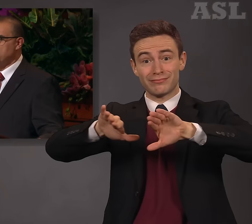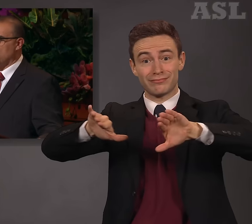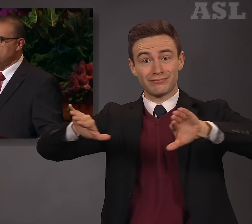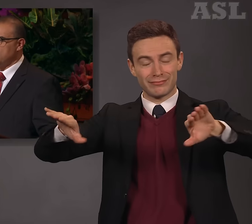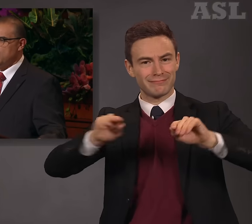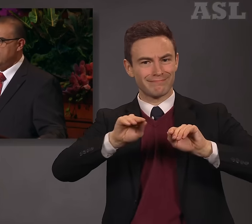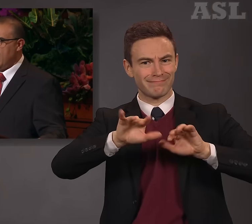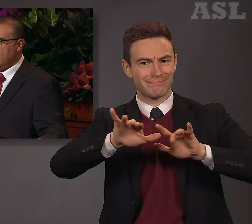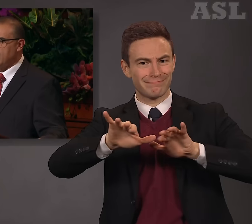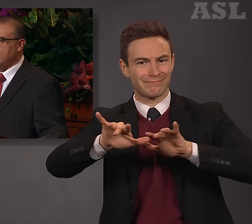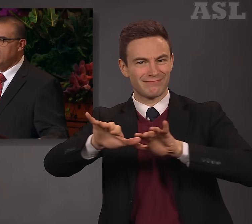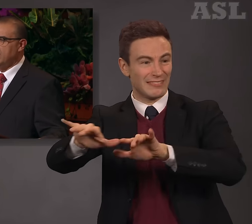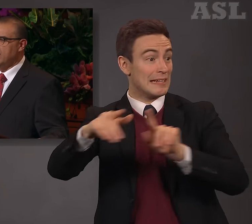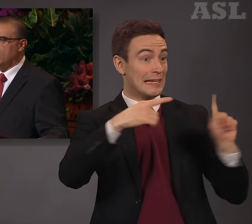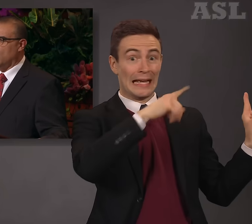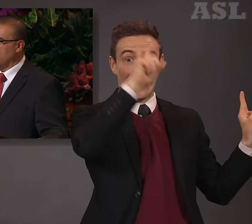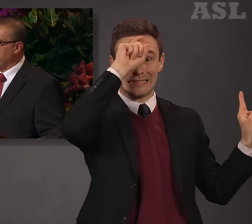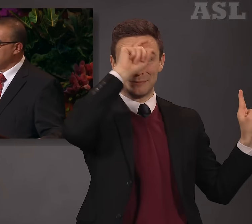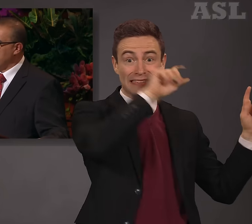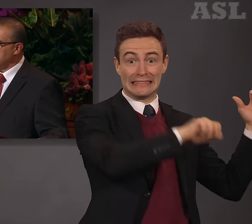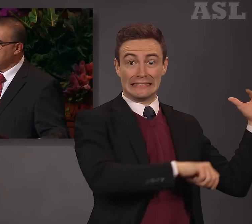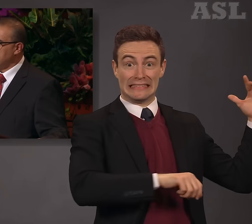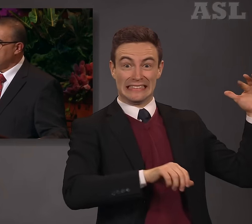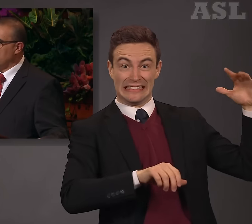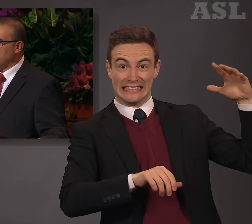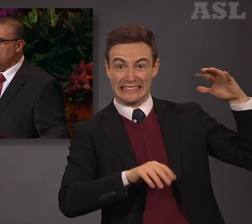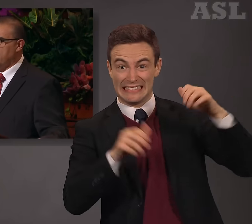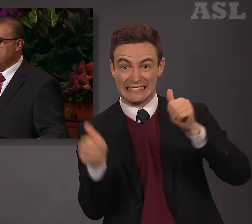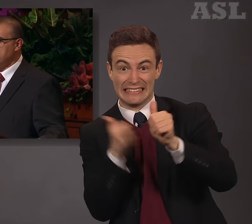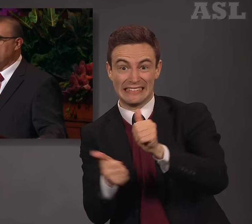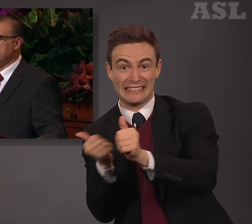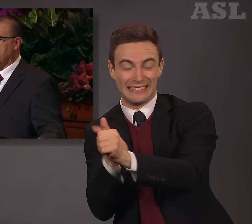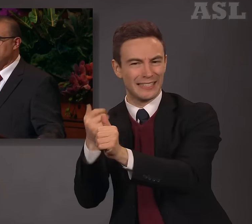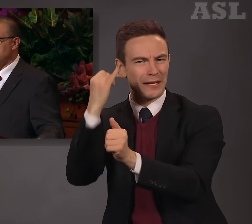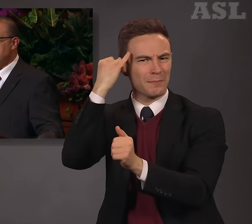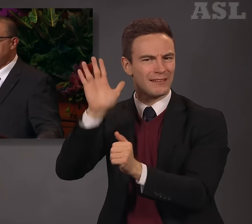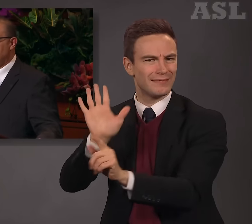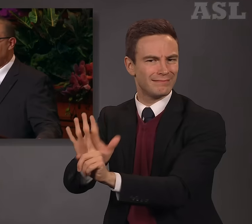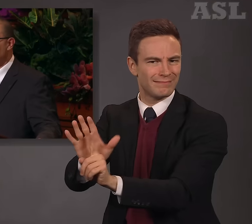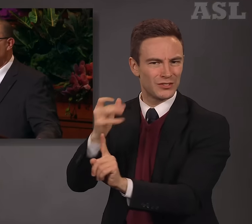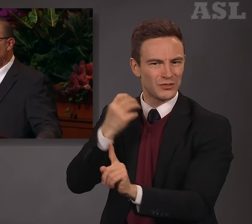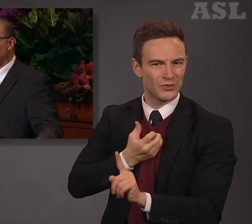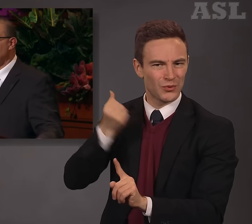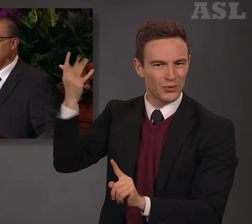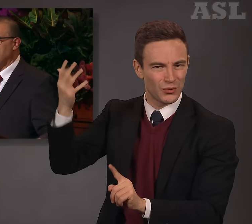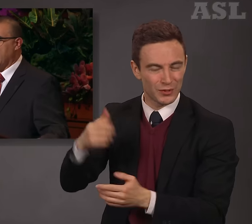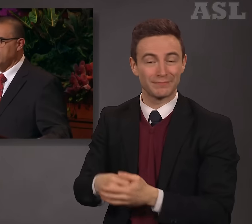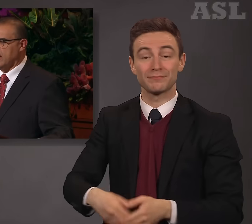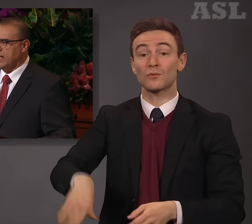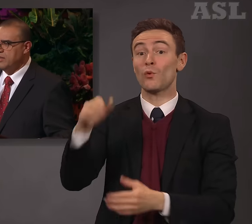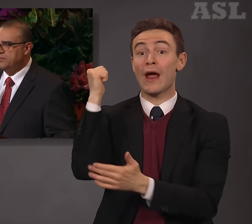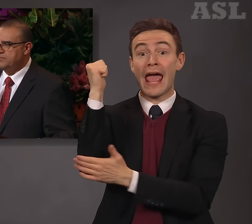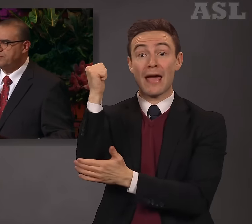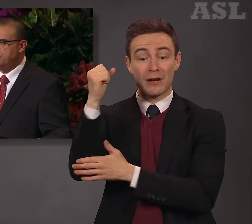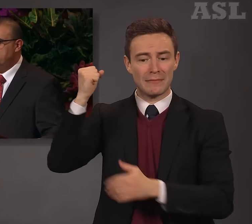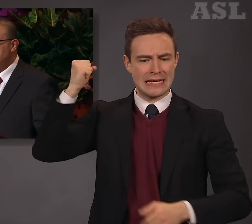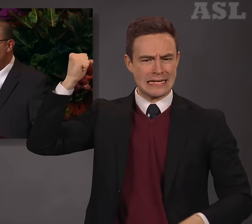Egyptians approached to attack, or Abraham when obeying the mandate to sacrifice his son